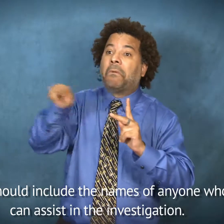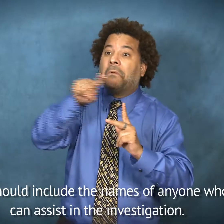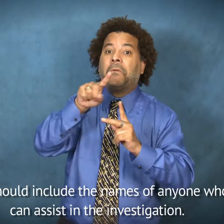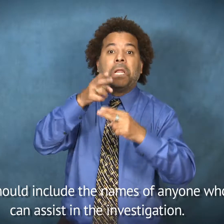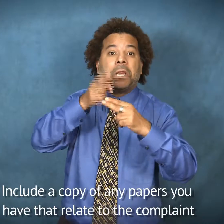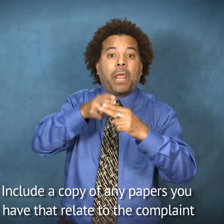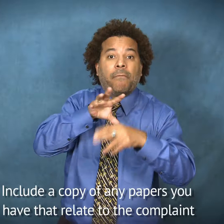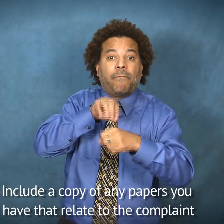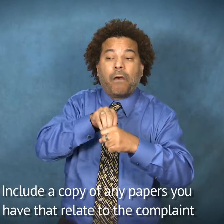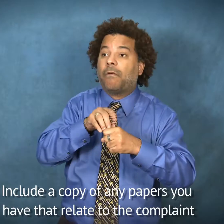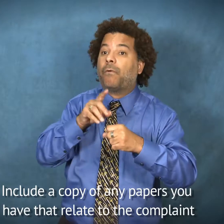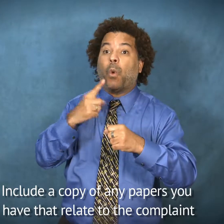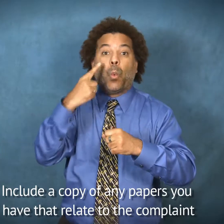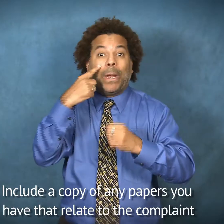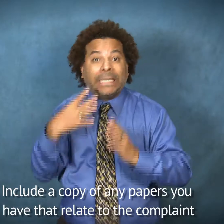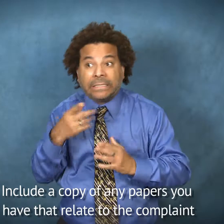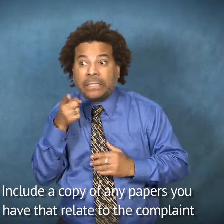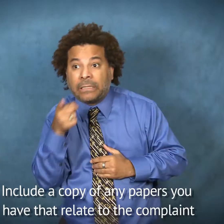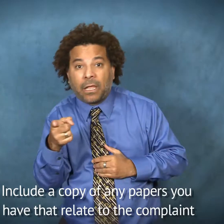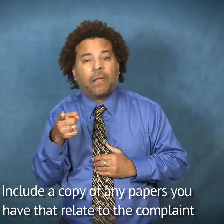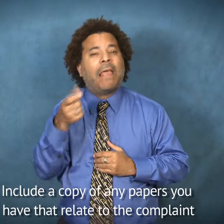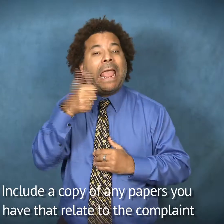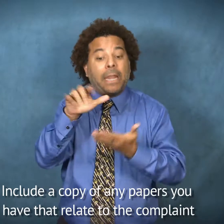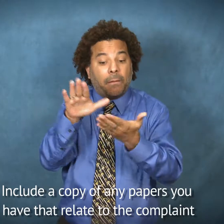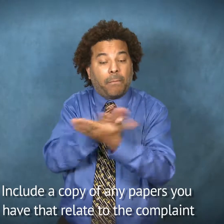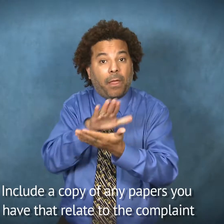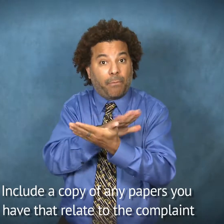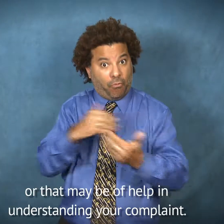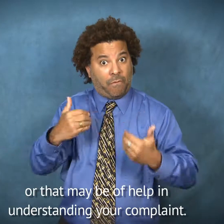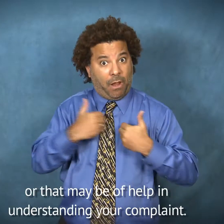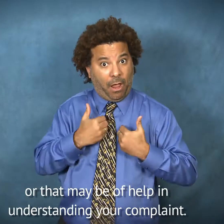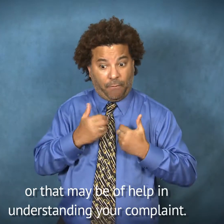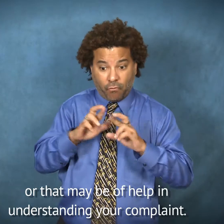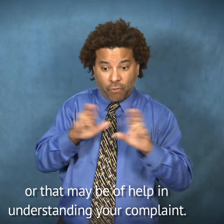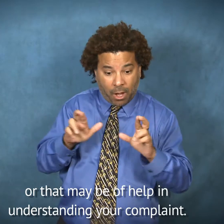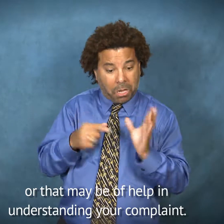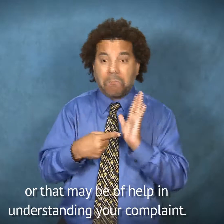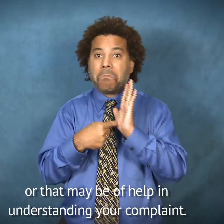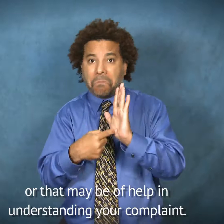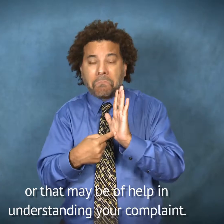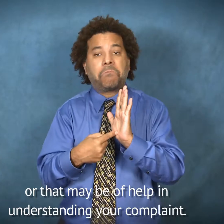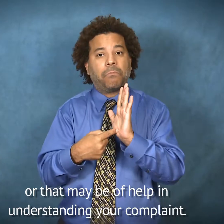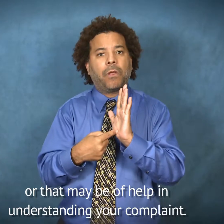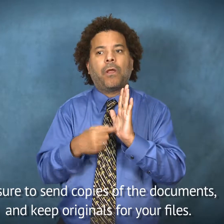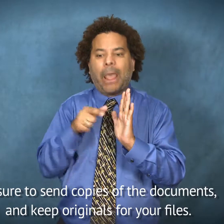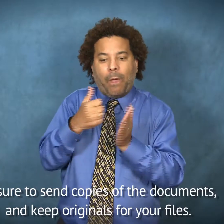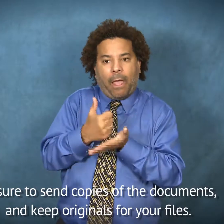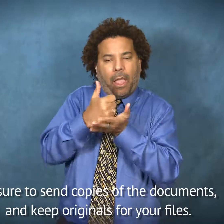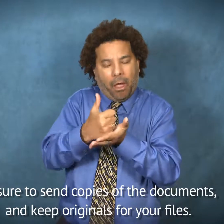investigation. Include a copy of any papers you have that relate to the complaint or that may be of help in understanding your complaint. Be sure to